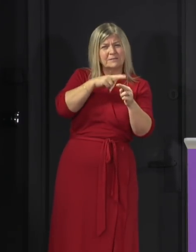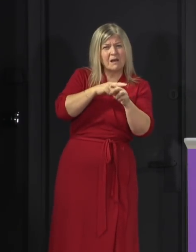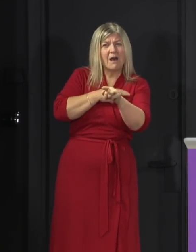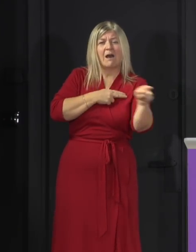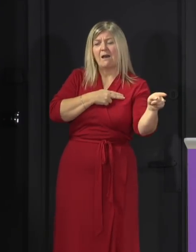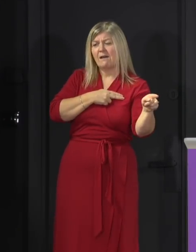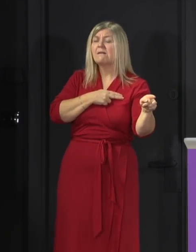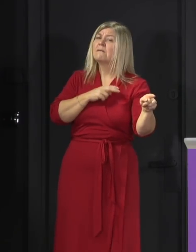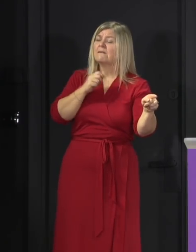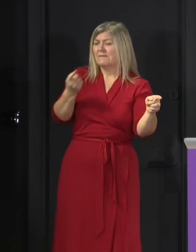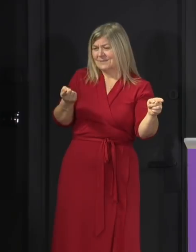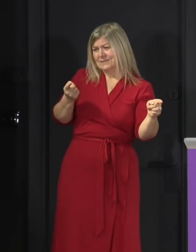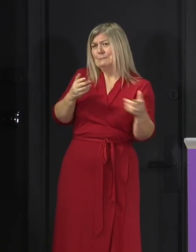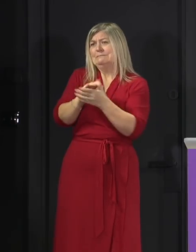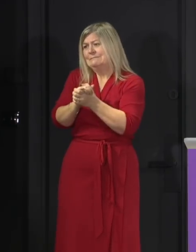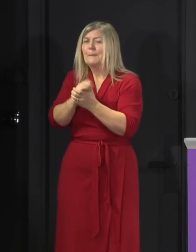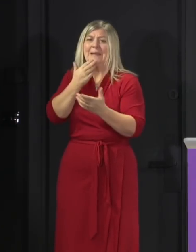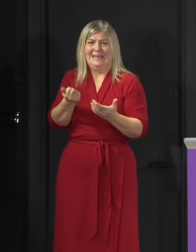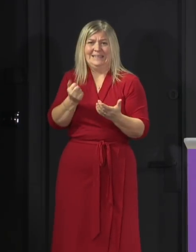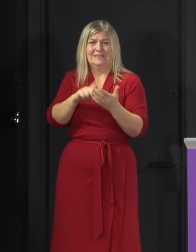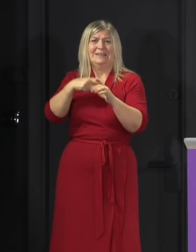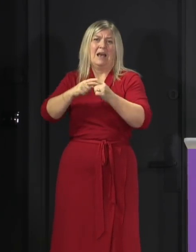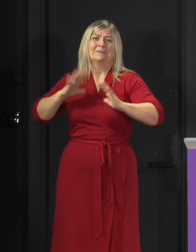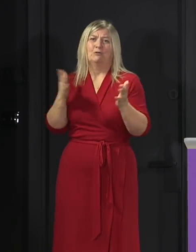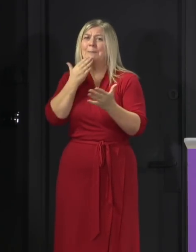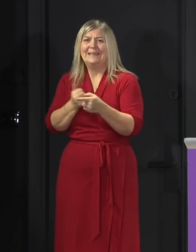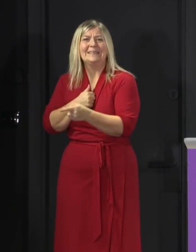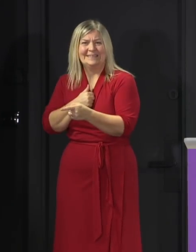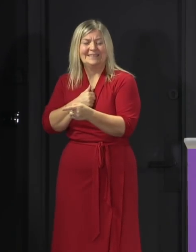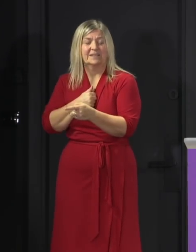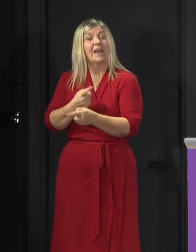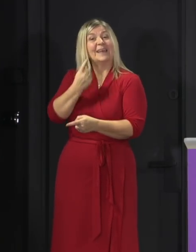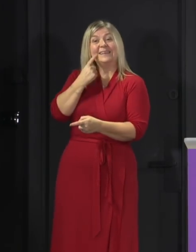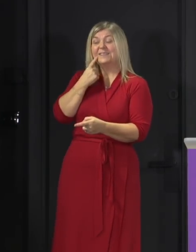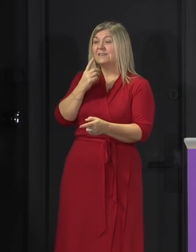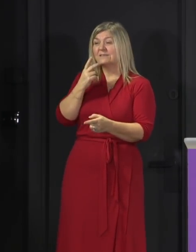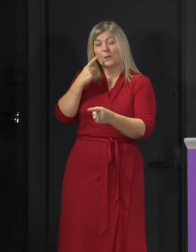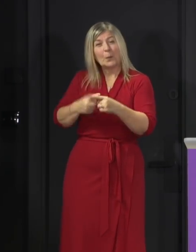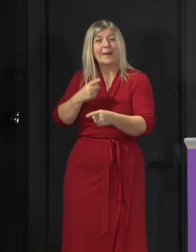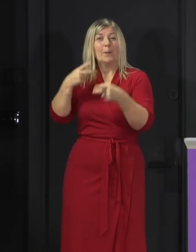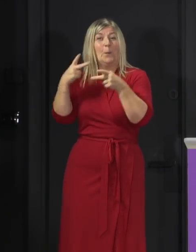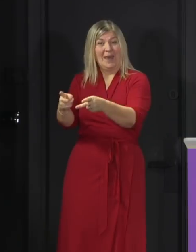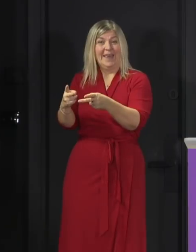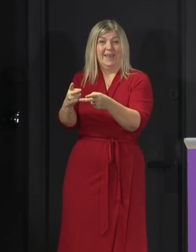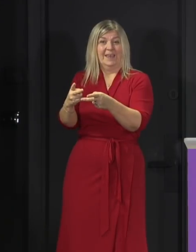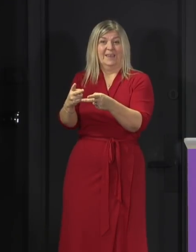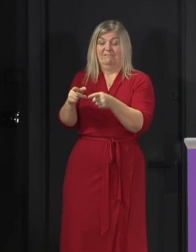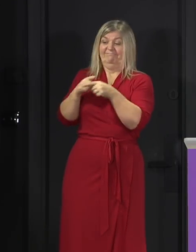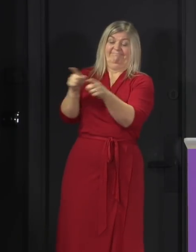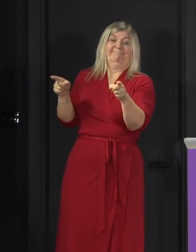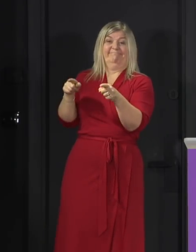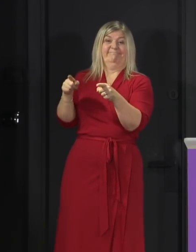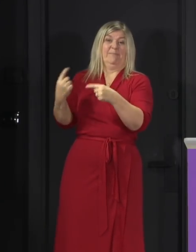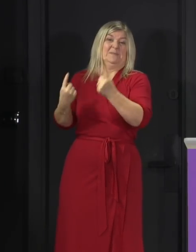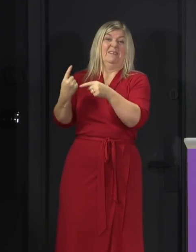this financial year, but for it to be tax-free, the easiest, quickest and most effective way is for the Treasury